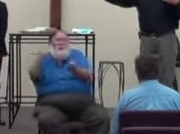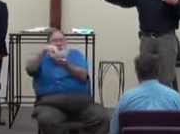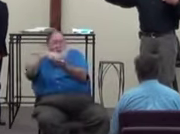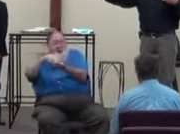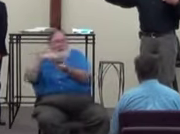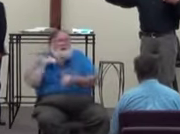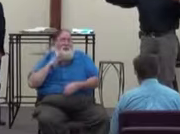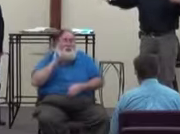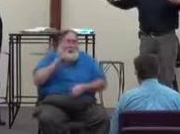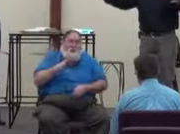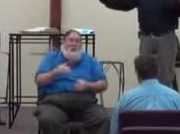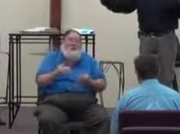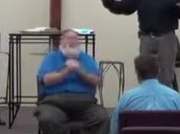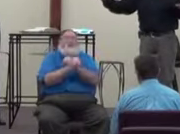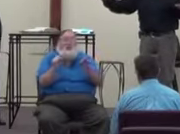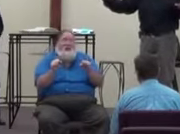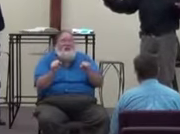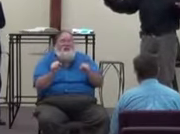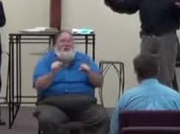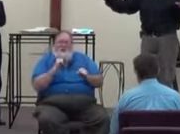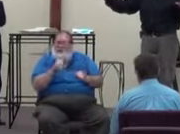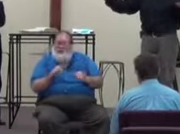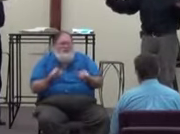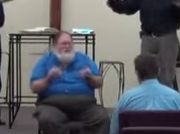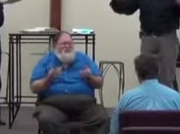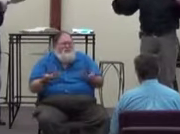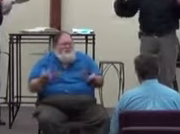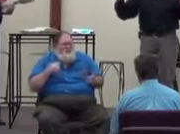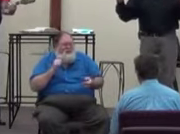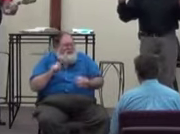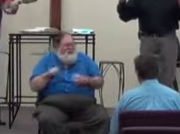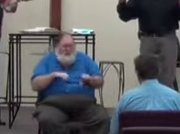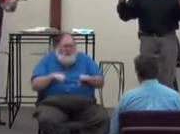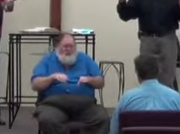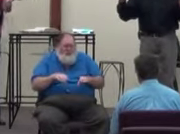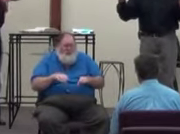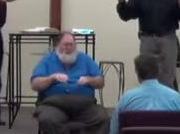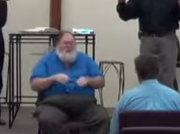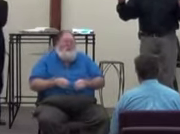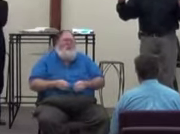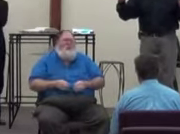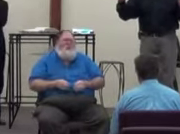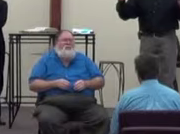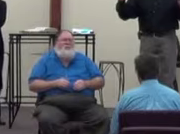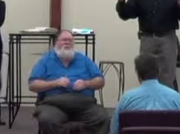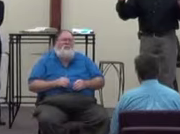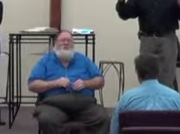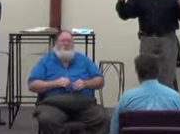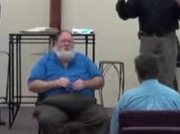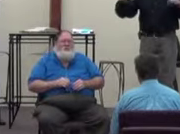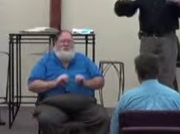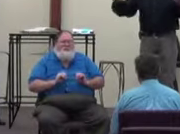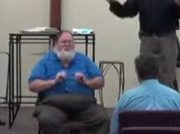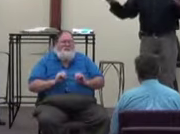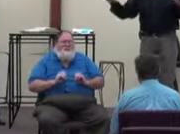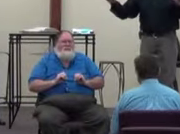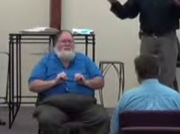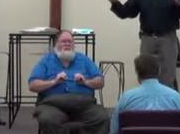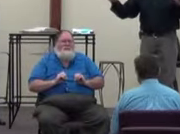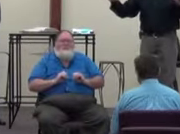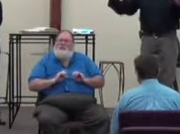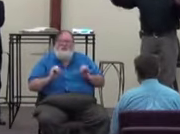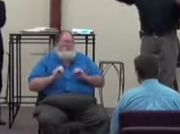saved, Scripture says. There aren't a bunch of hoops we have to jump through, a bunch of things we have to do. There's no